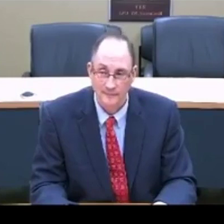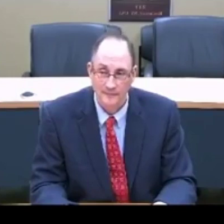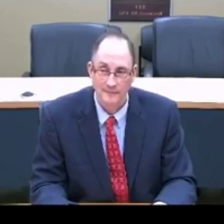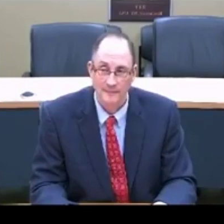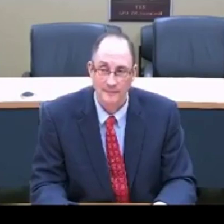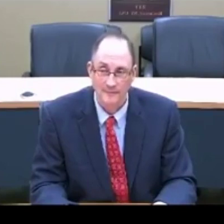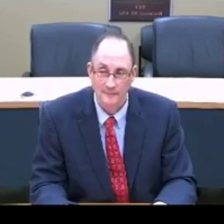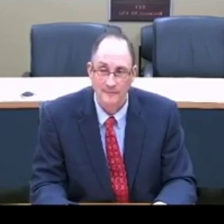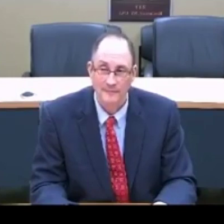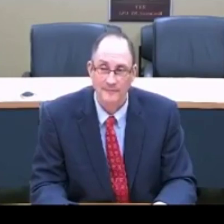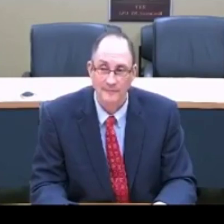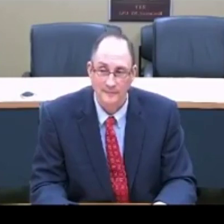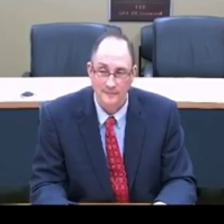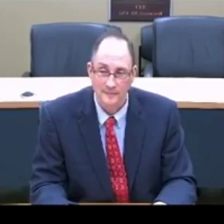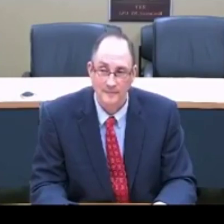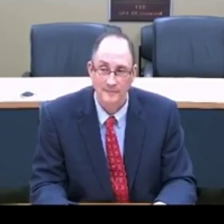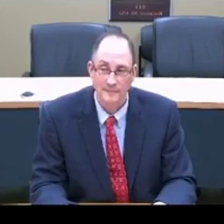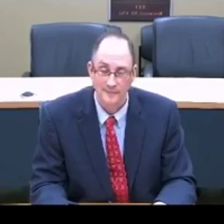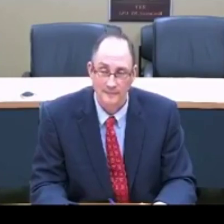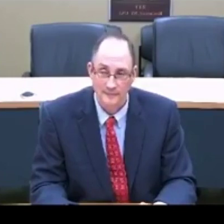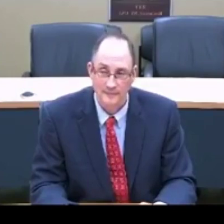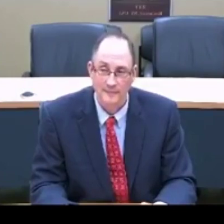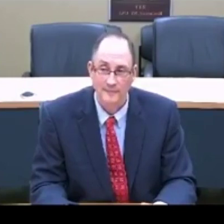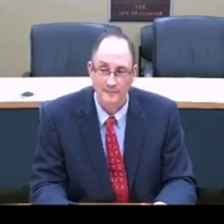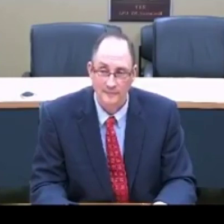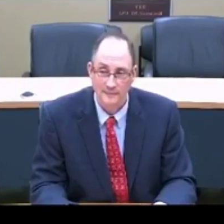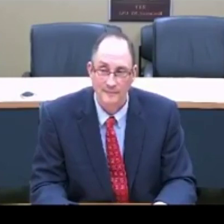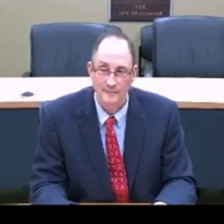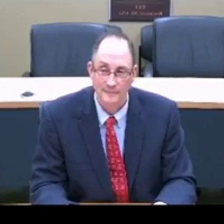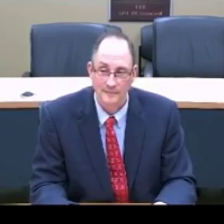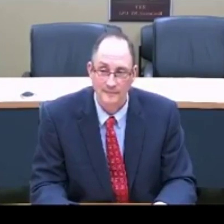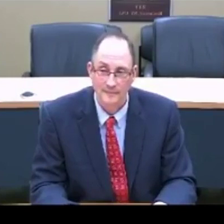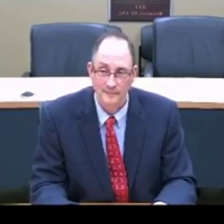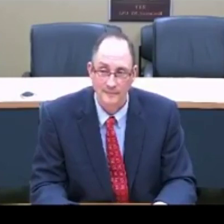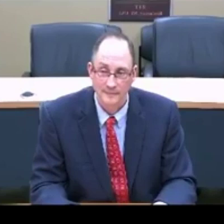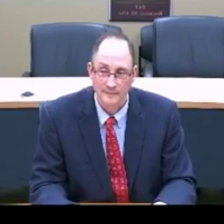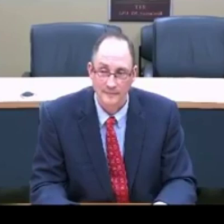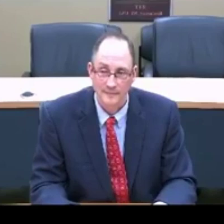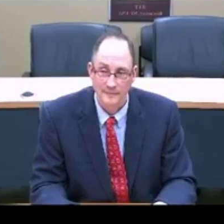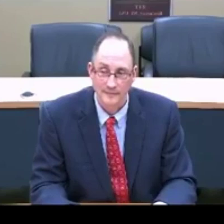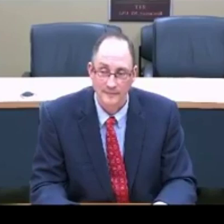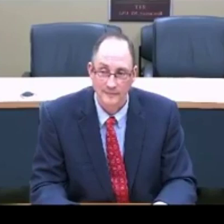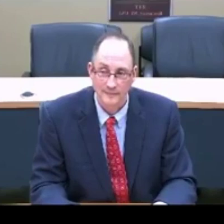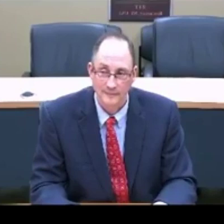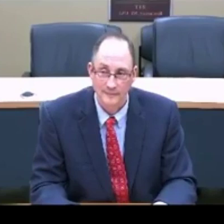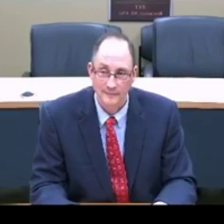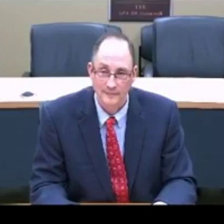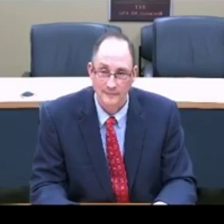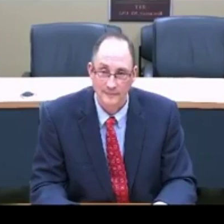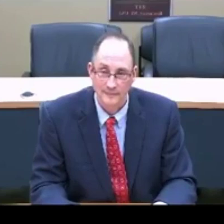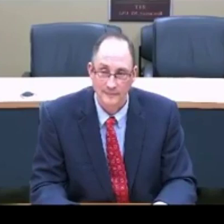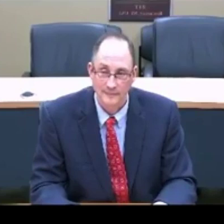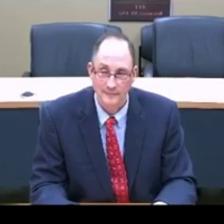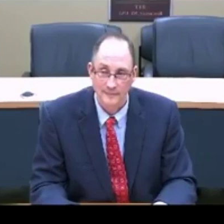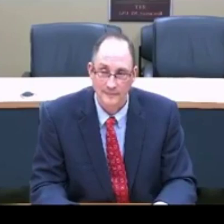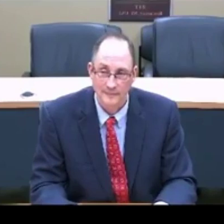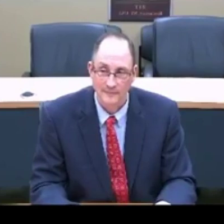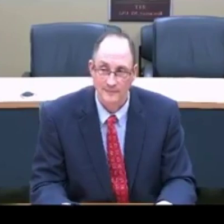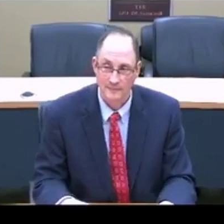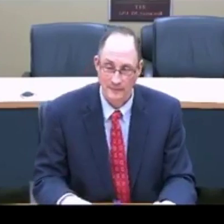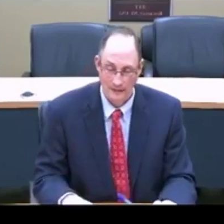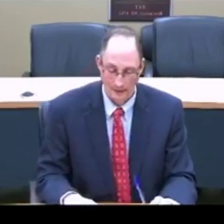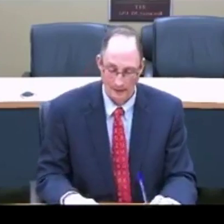so much misinformation. So that was one reason that I really wanted to have you on the show. And I also am fascinated